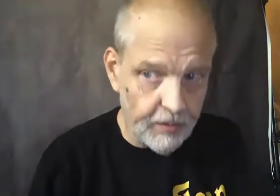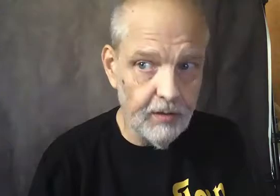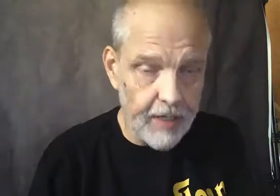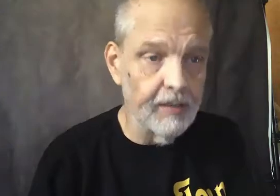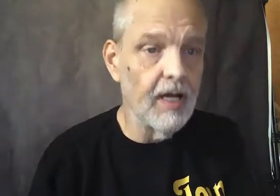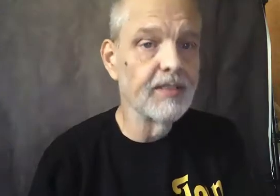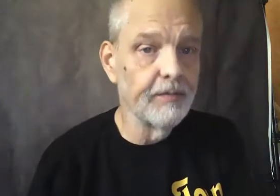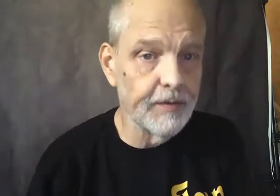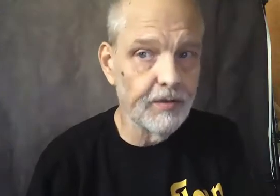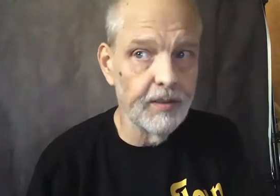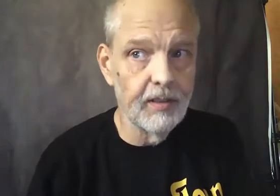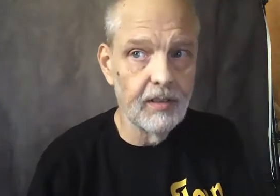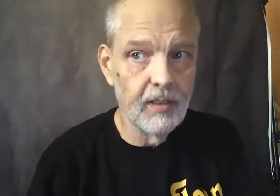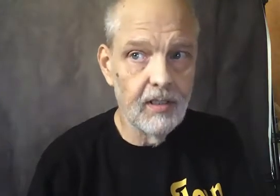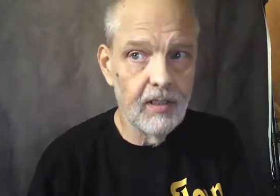officially recognized and officially